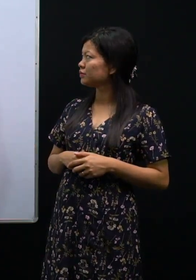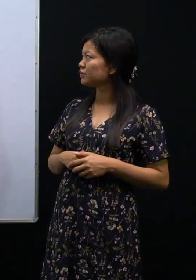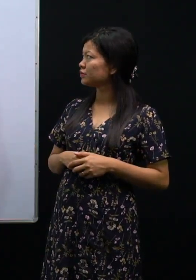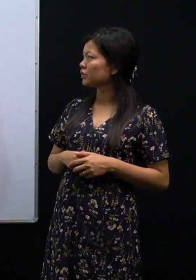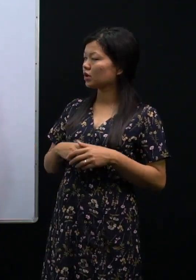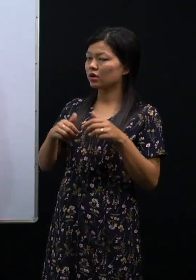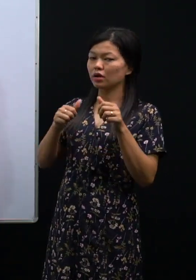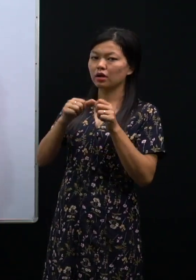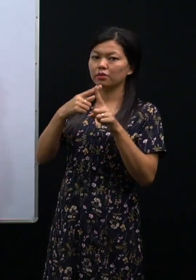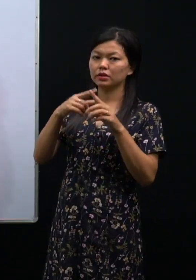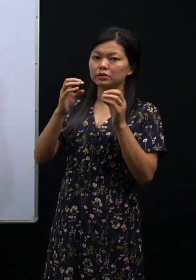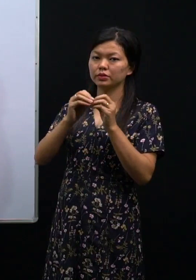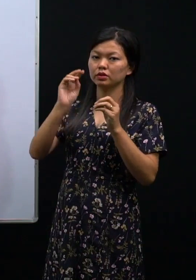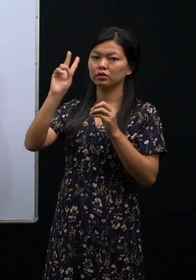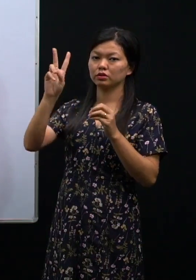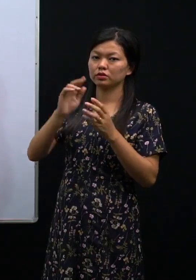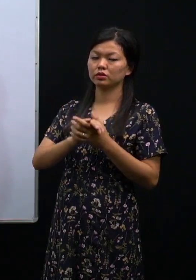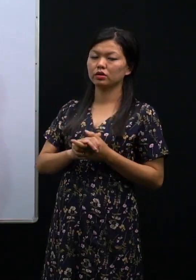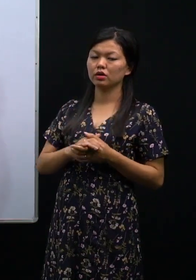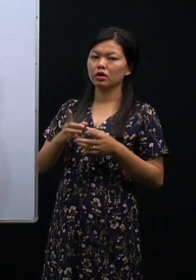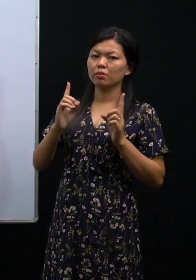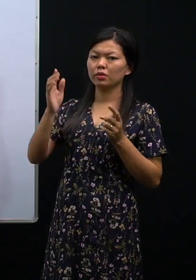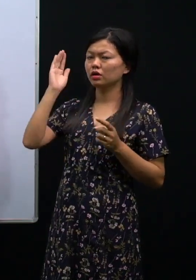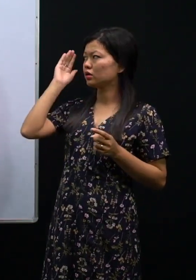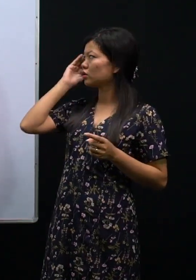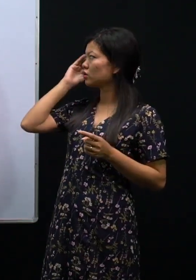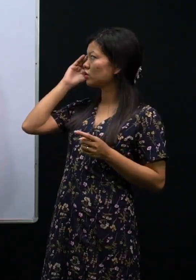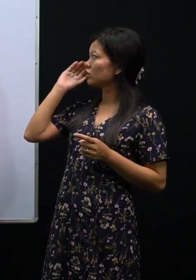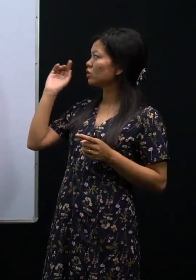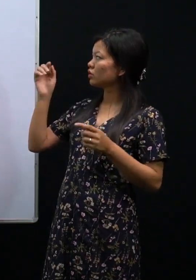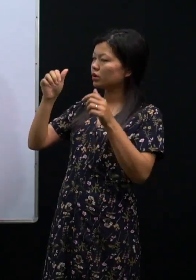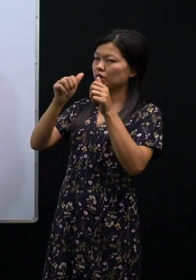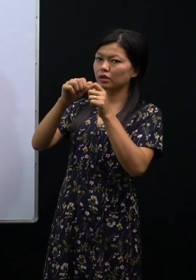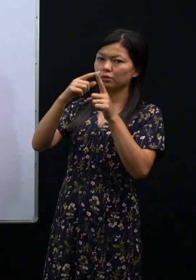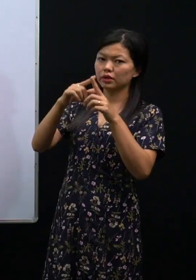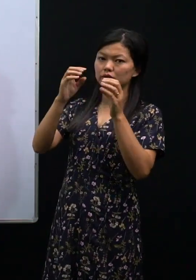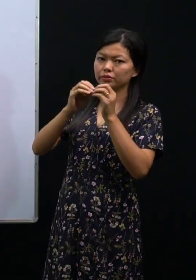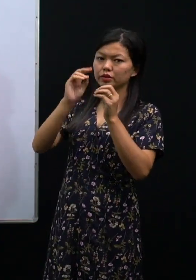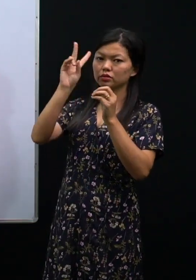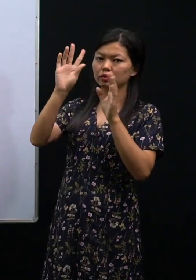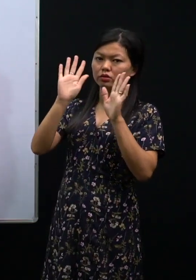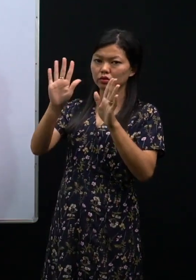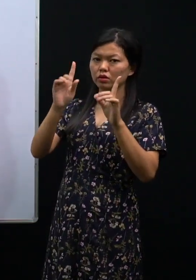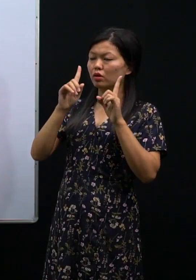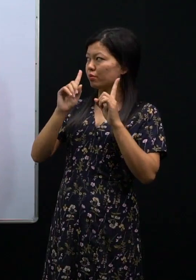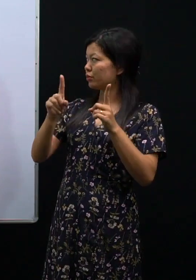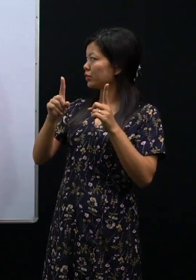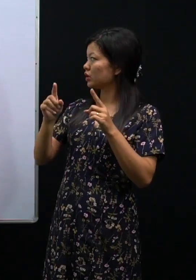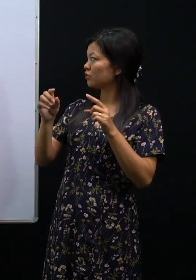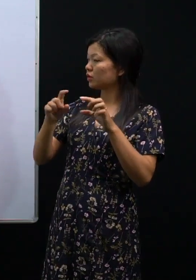formula of A plus B whole square. But you know only these to these. You don't know from here to here. I'll give you the idea.